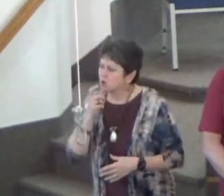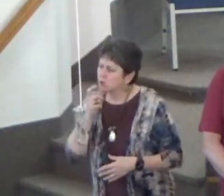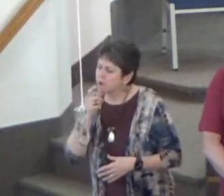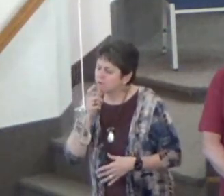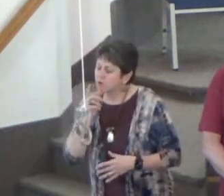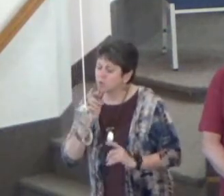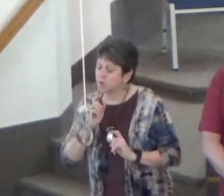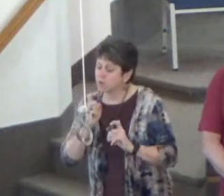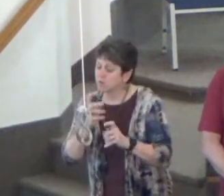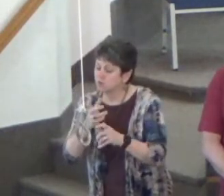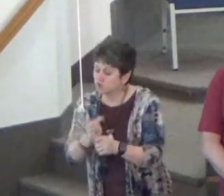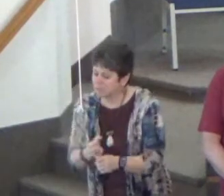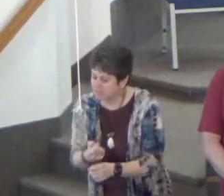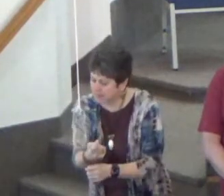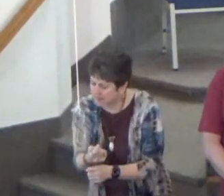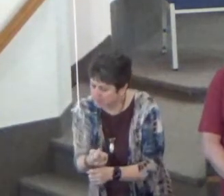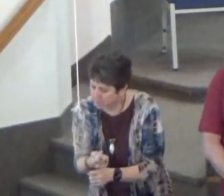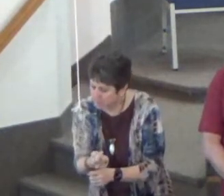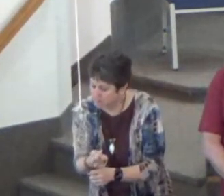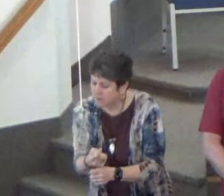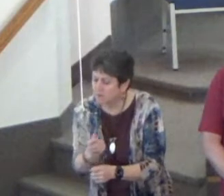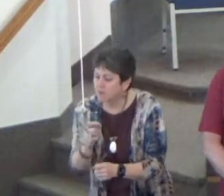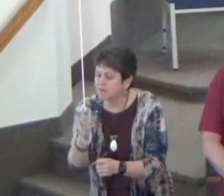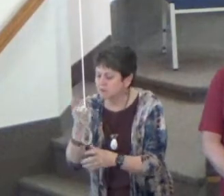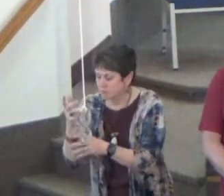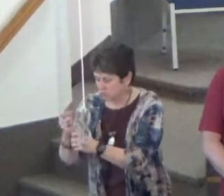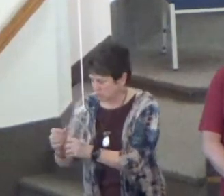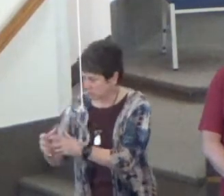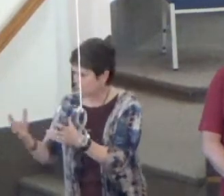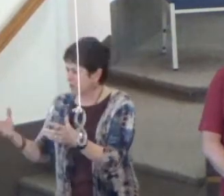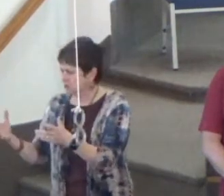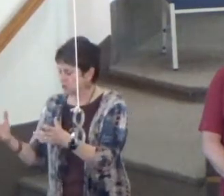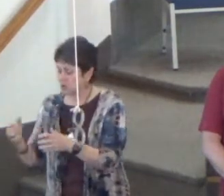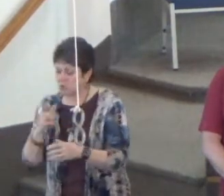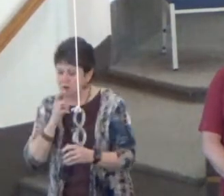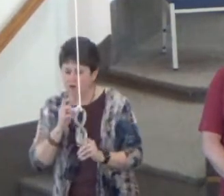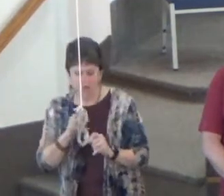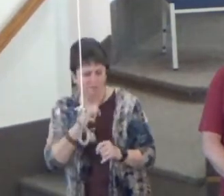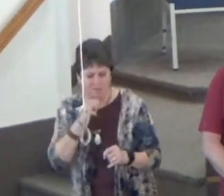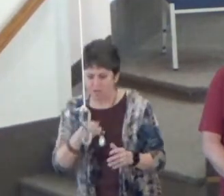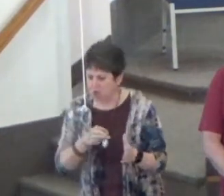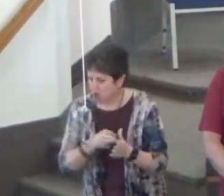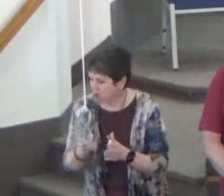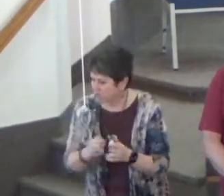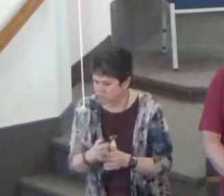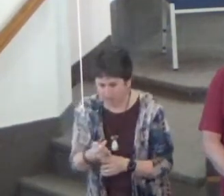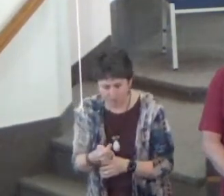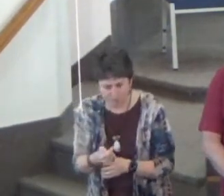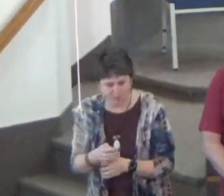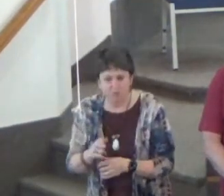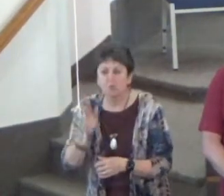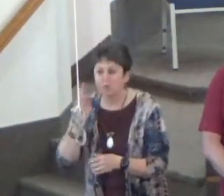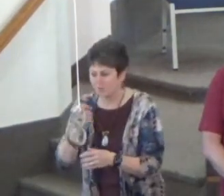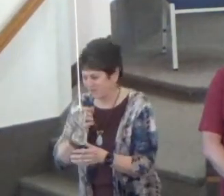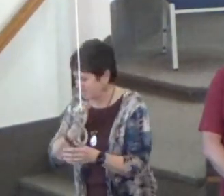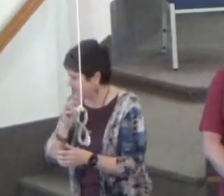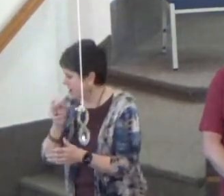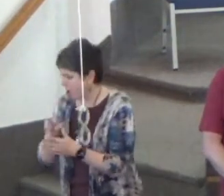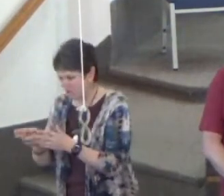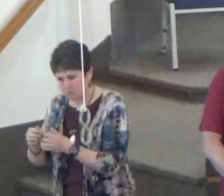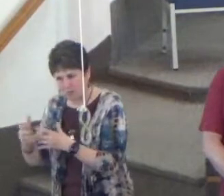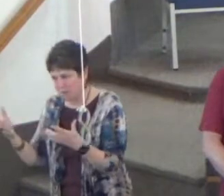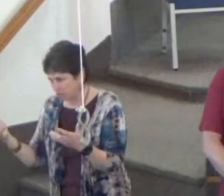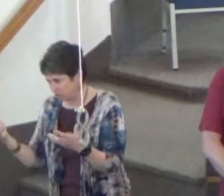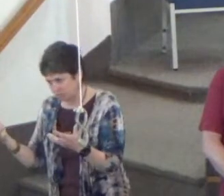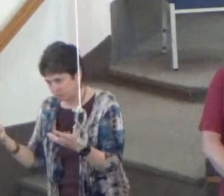be trusted with very little can also be trusted with much. And whoever is dishonest with very little will also be dishonest with much.